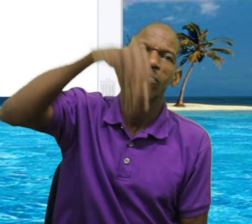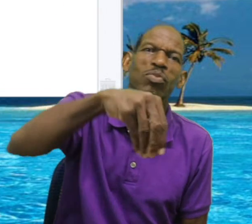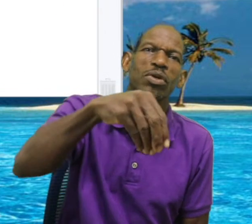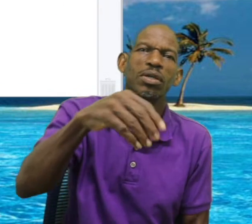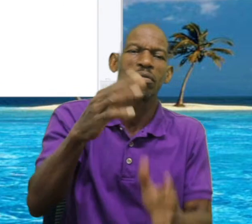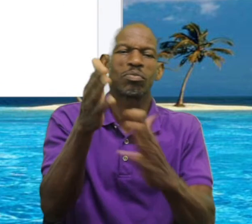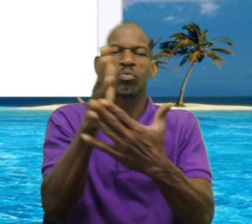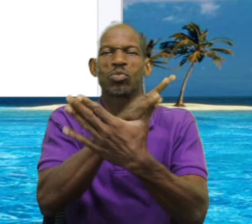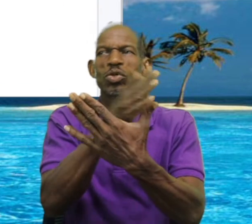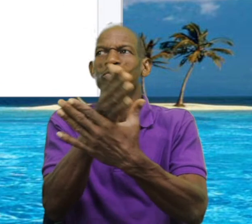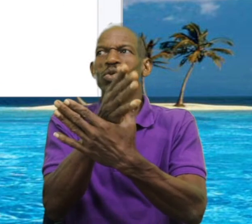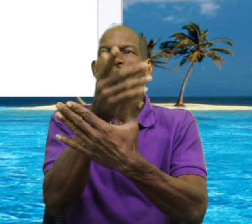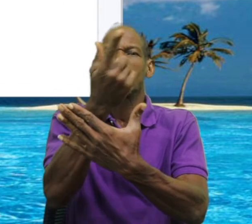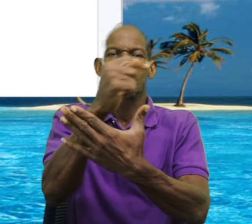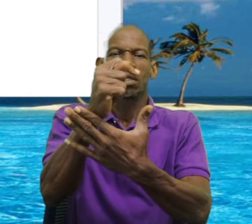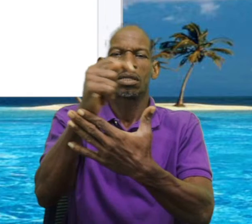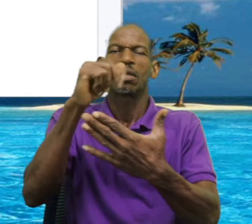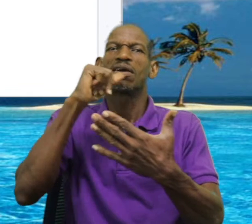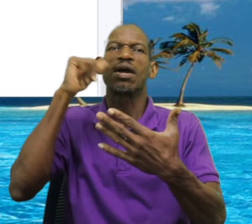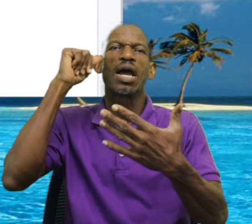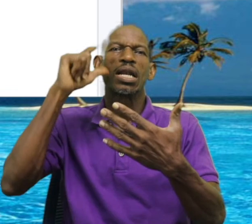is wrong?